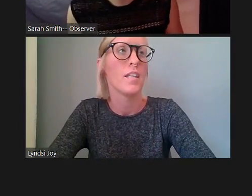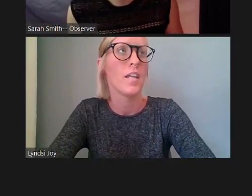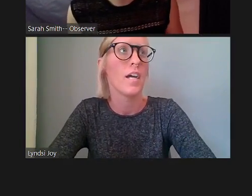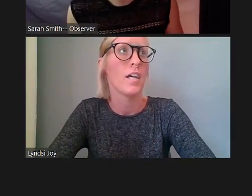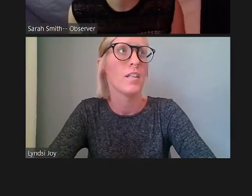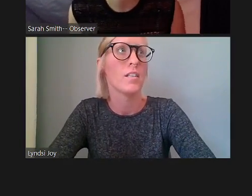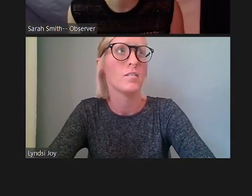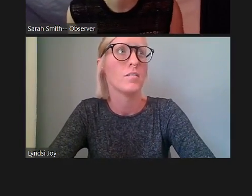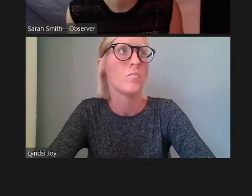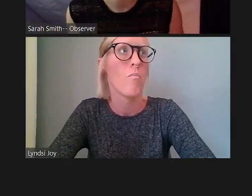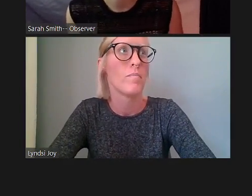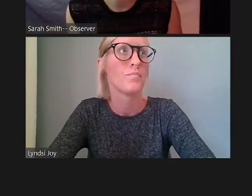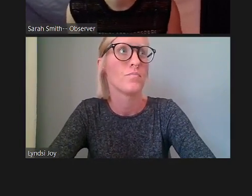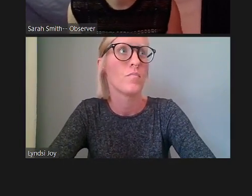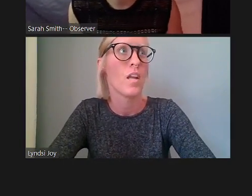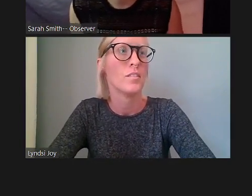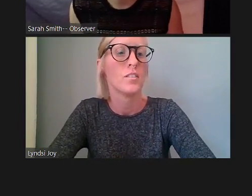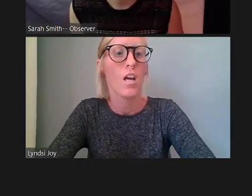And then